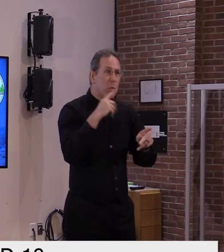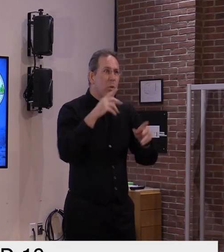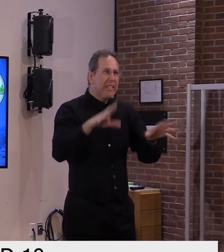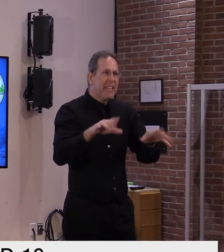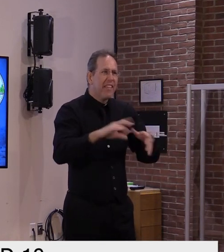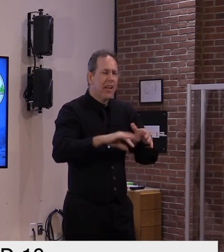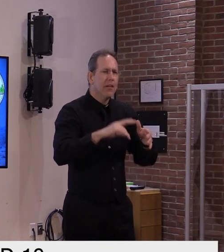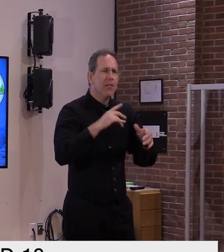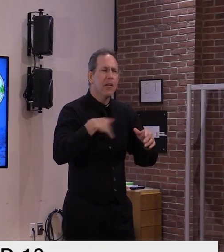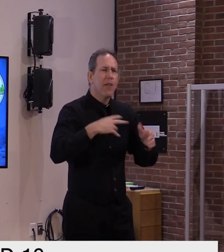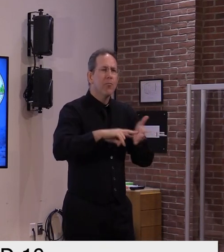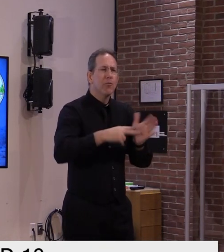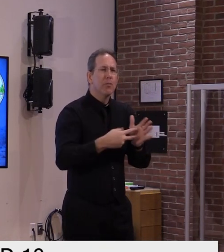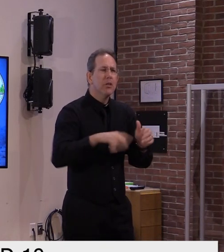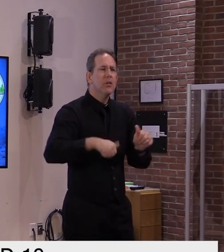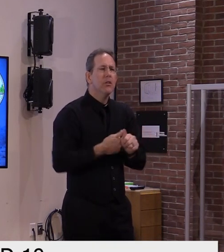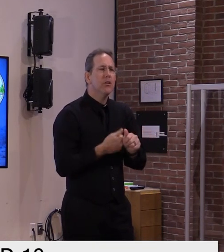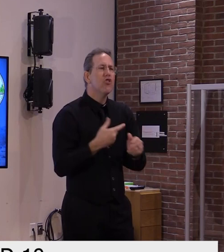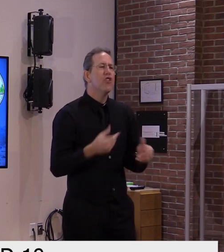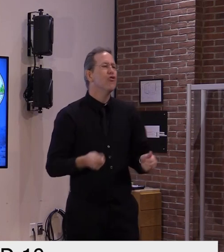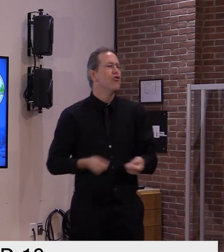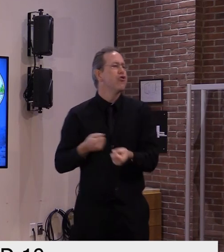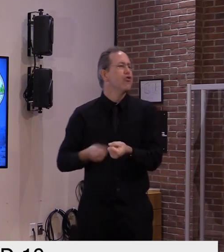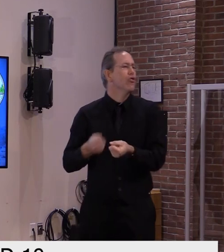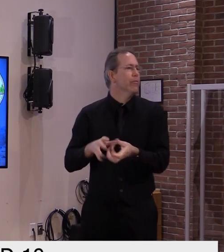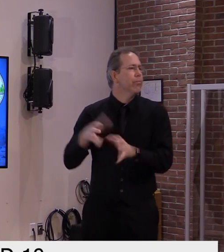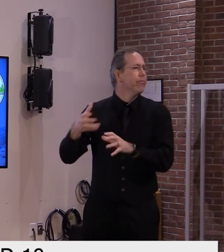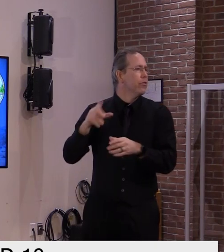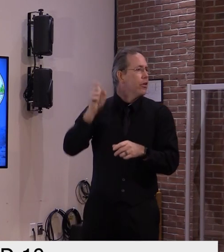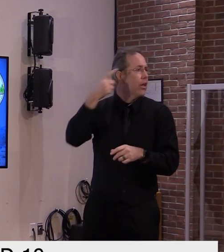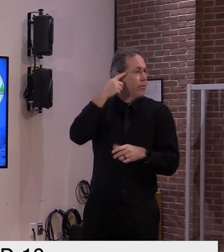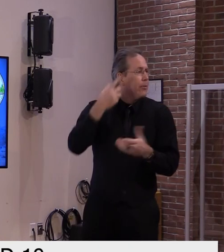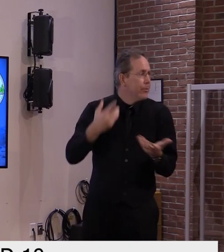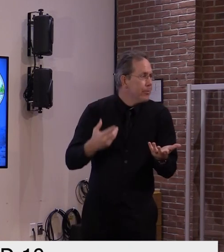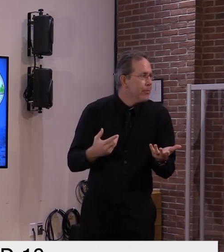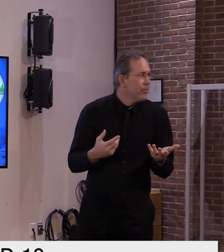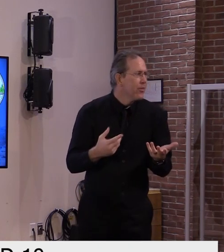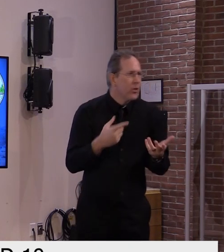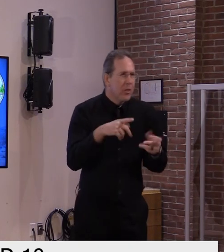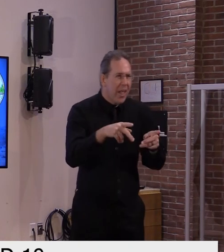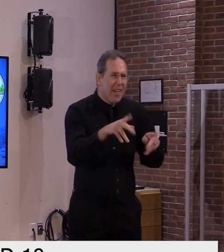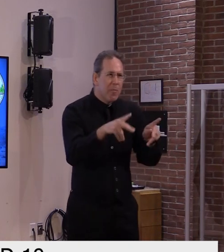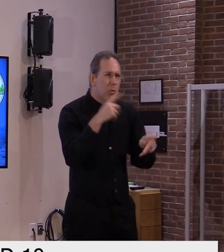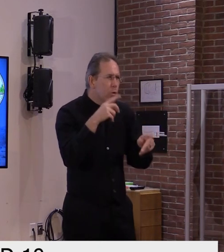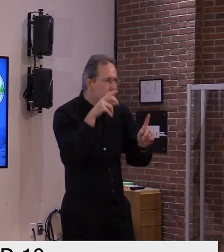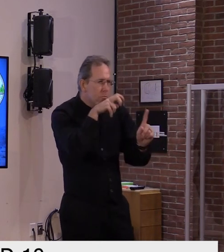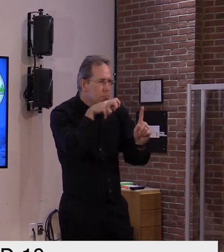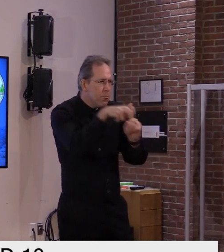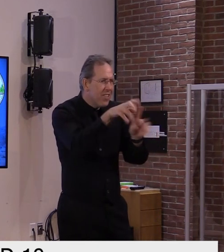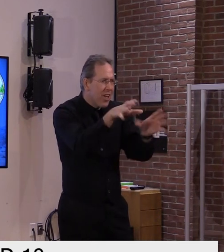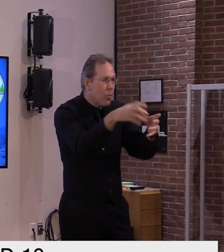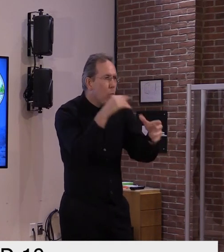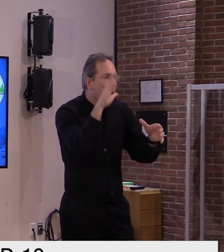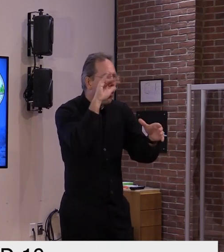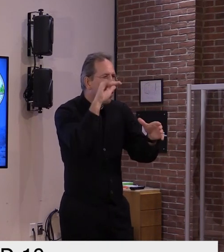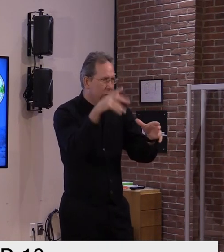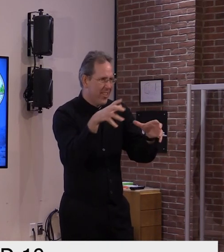that's, from my perspective, that's my biggest fear, is that Vermonters are being duped into